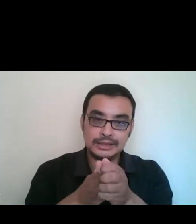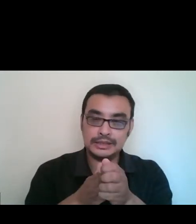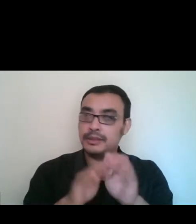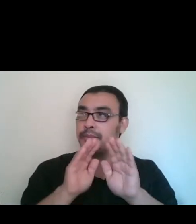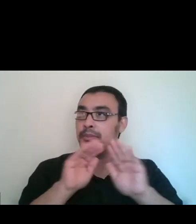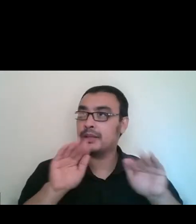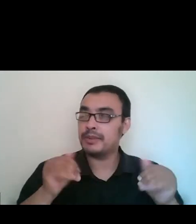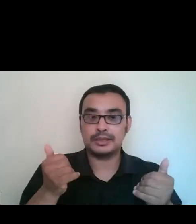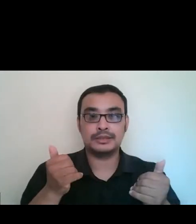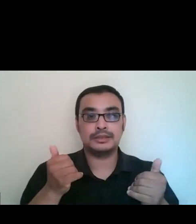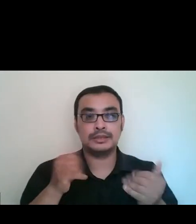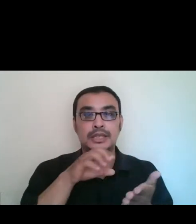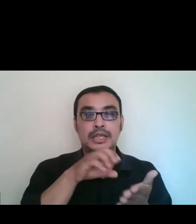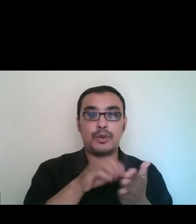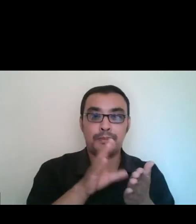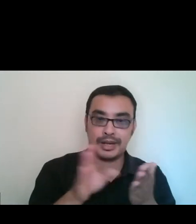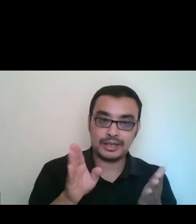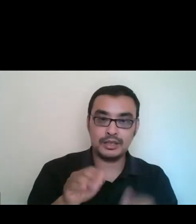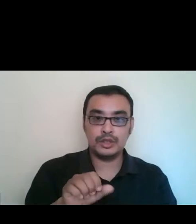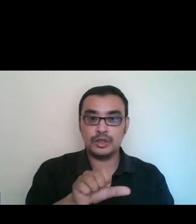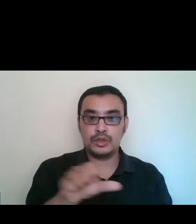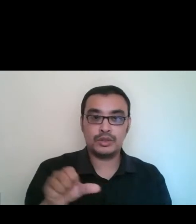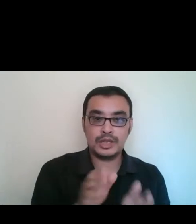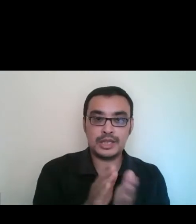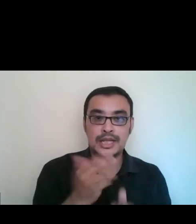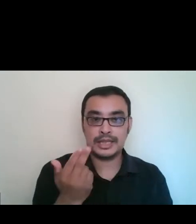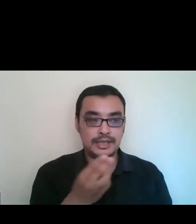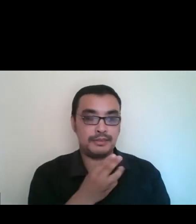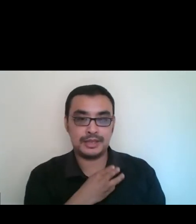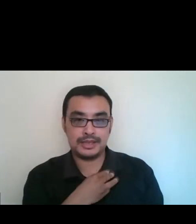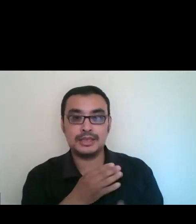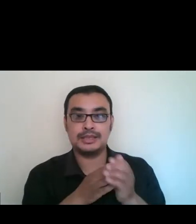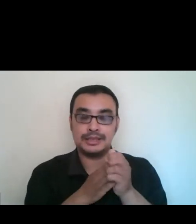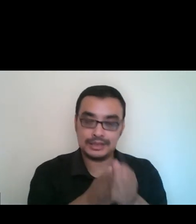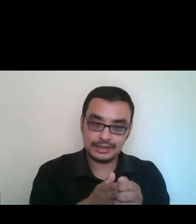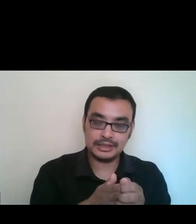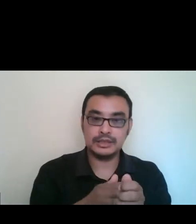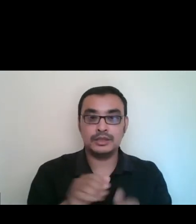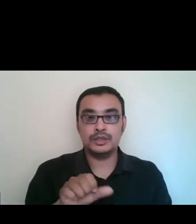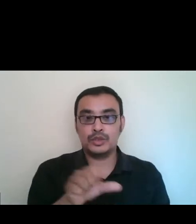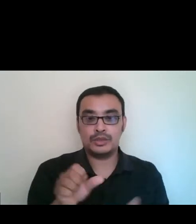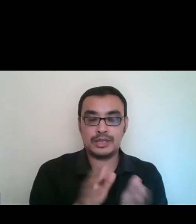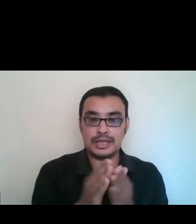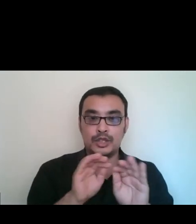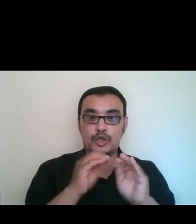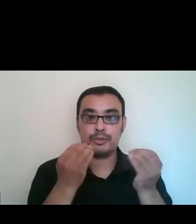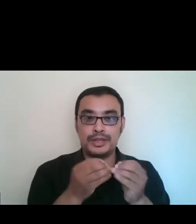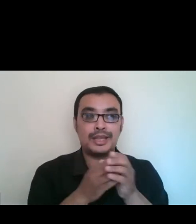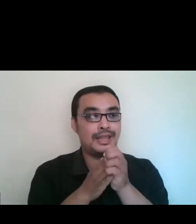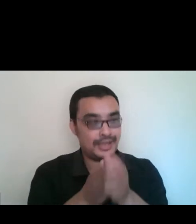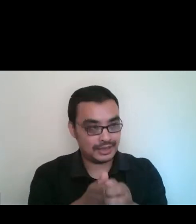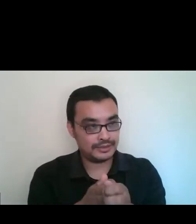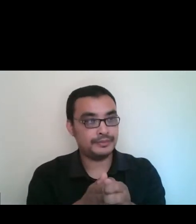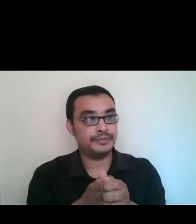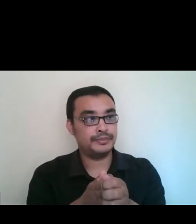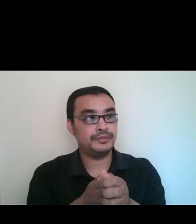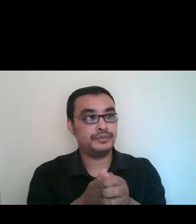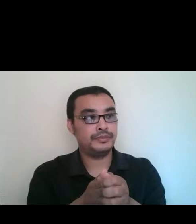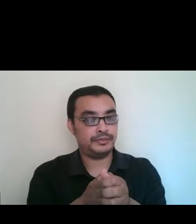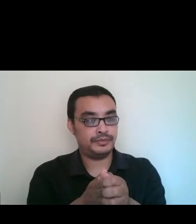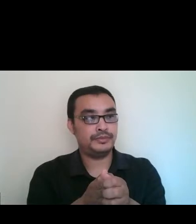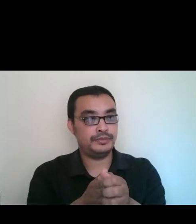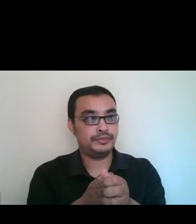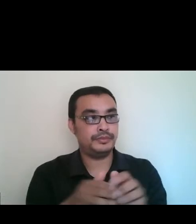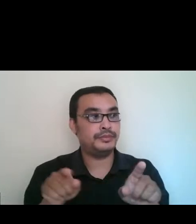backgrounds. We have indigenous people, indigenous communities leaders. We have young leaders